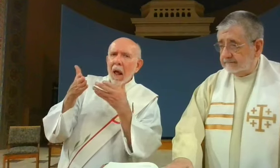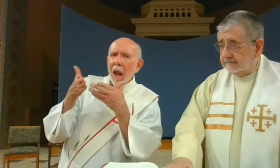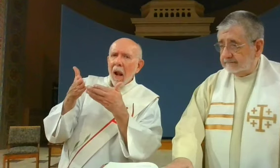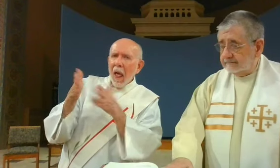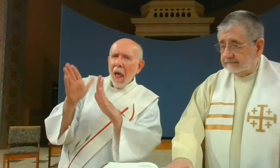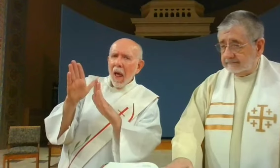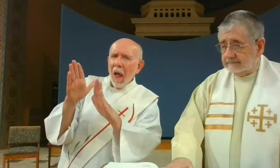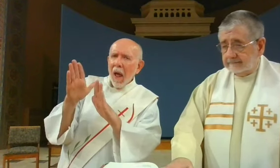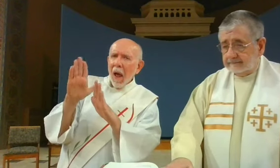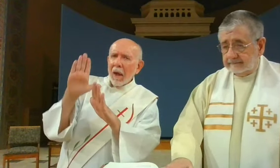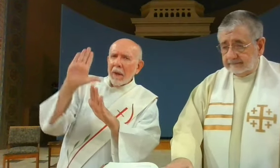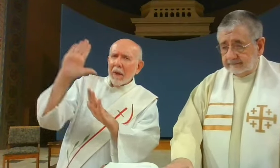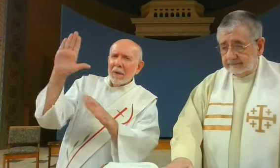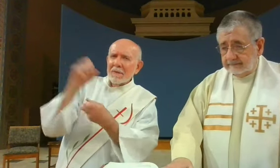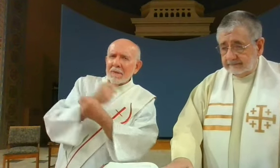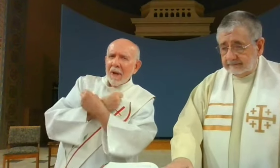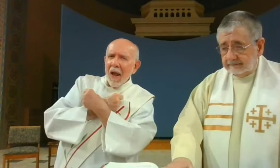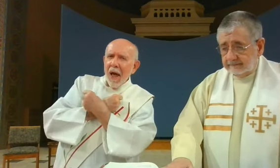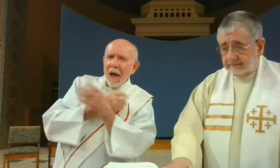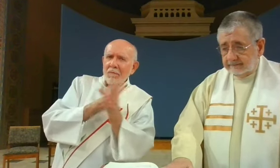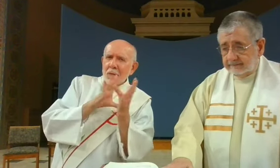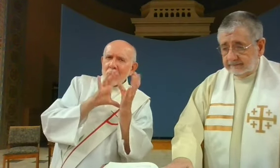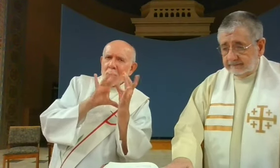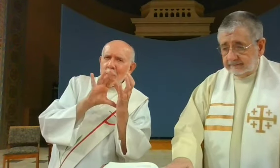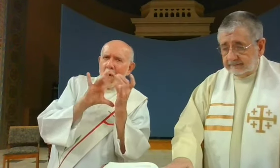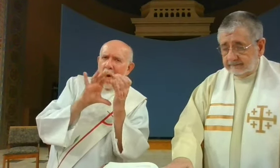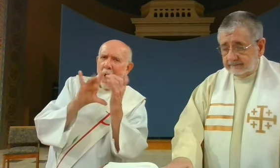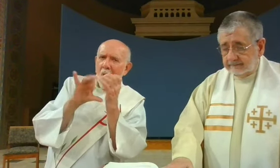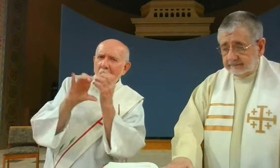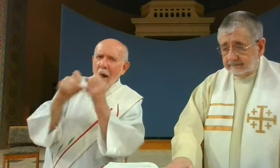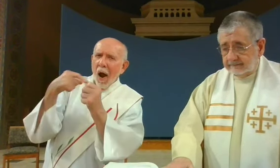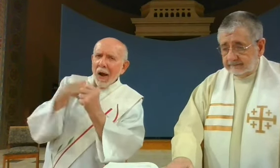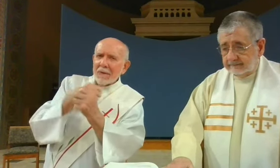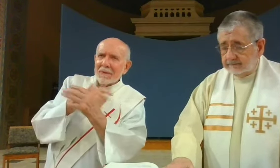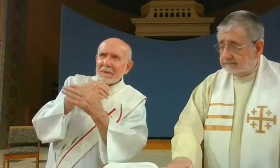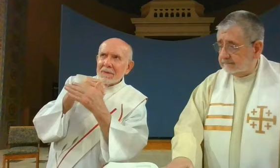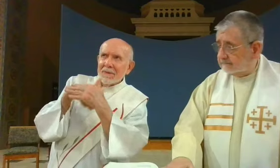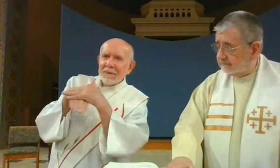But instead, we are drawn back to allow His love